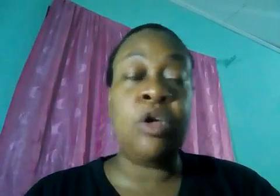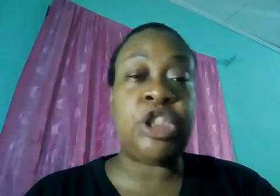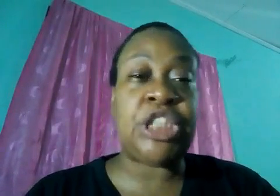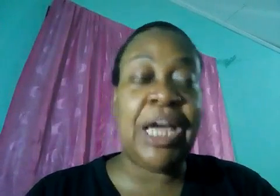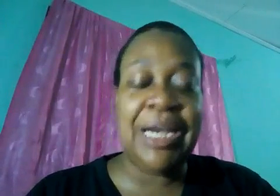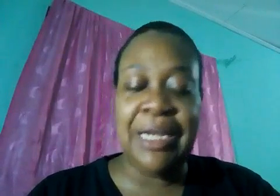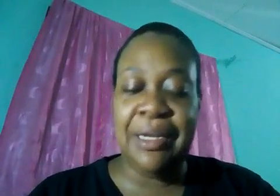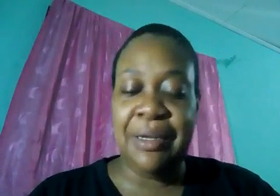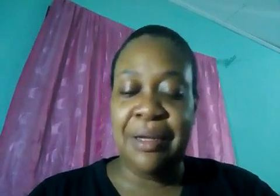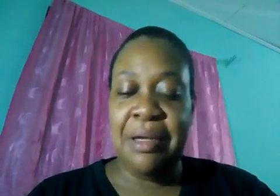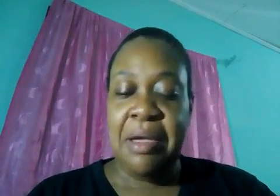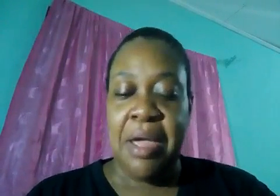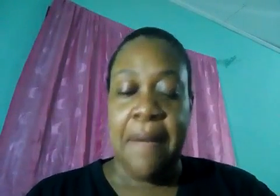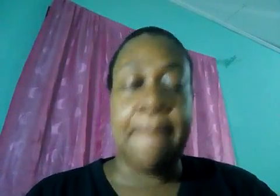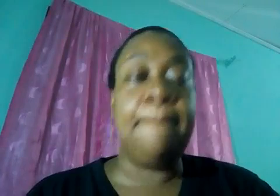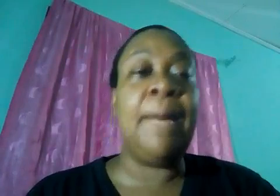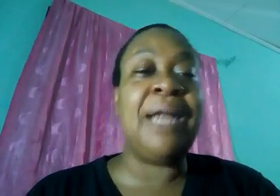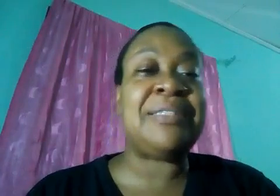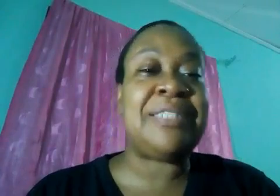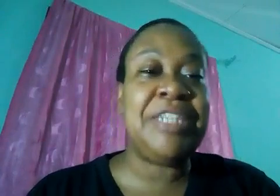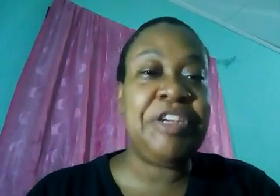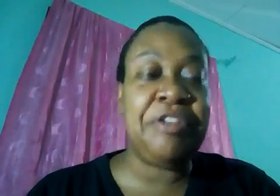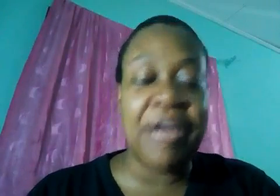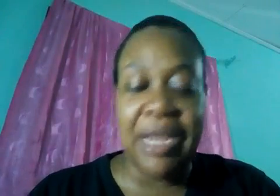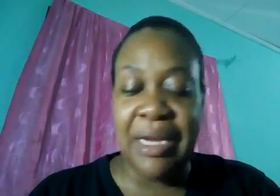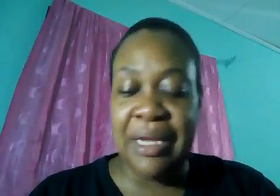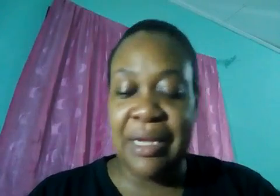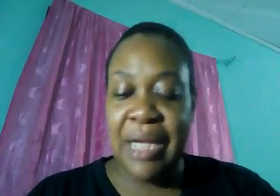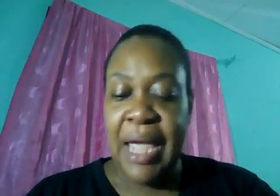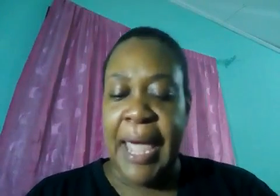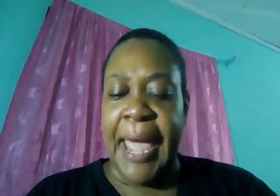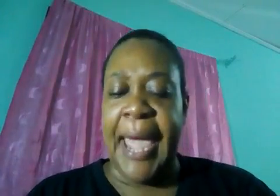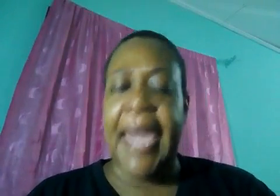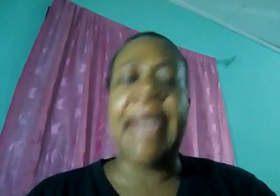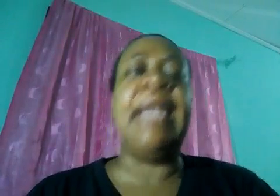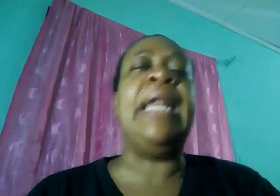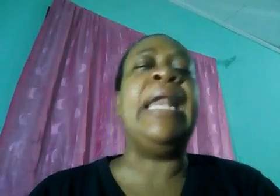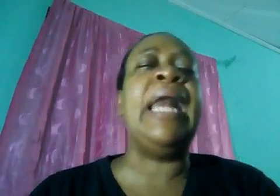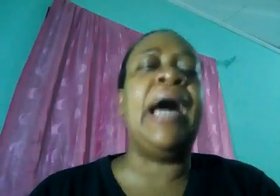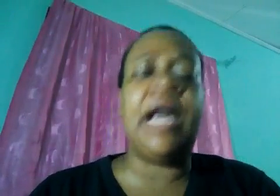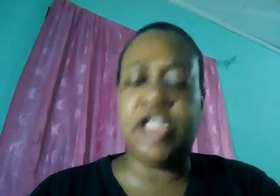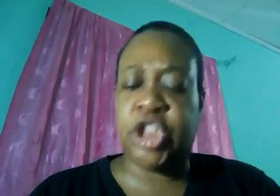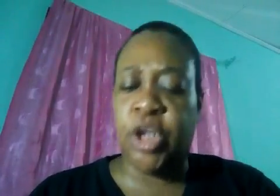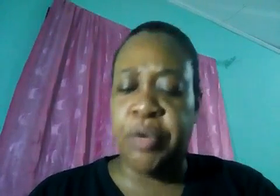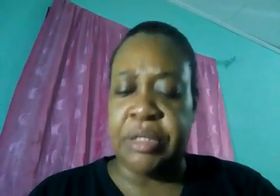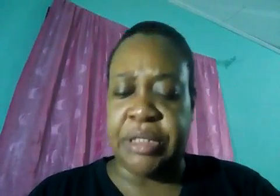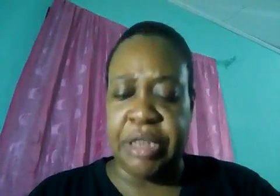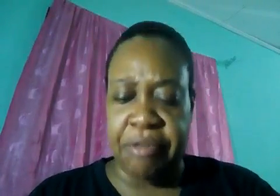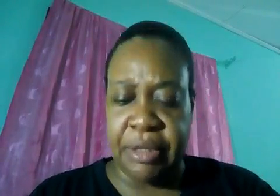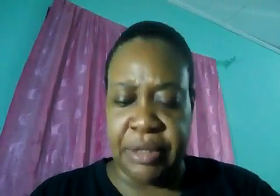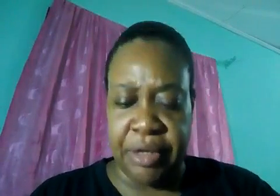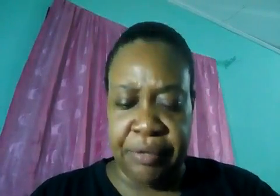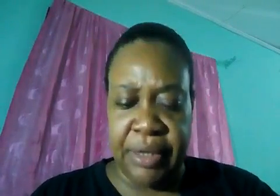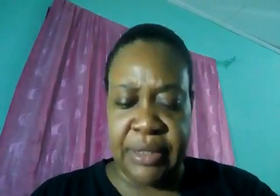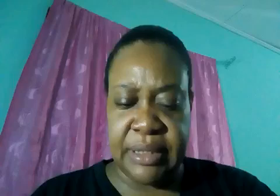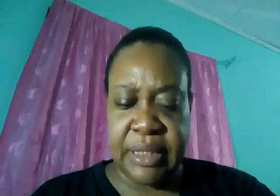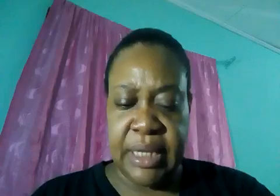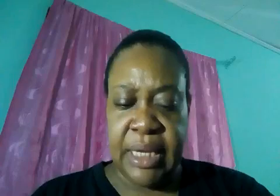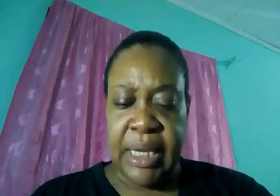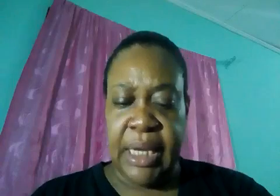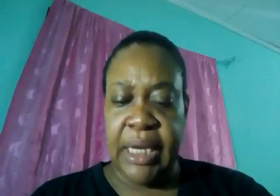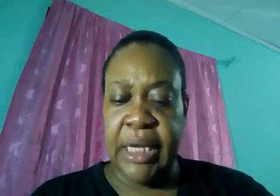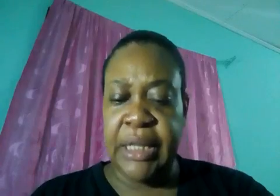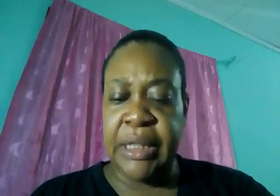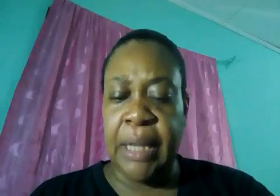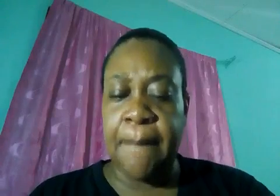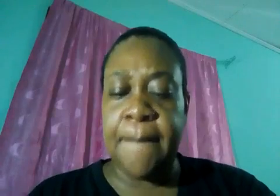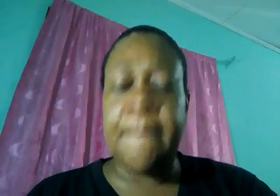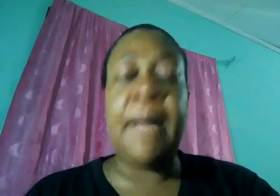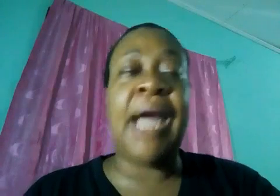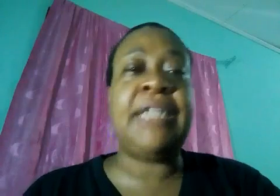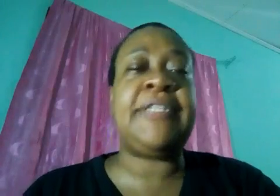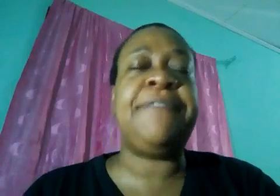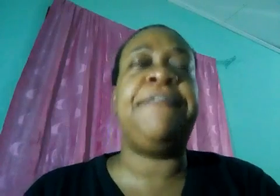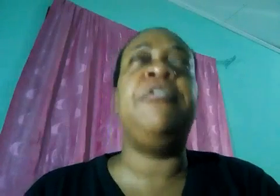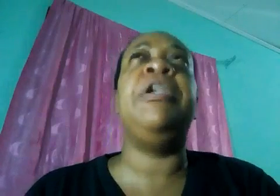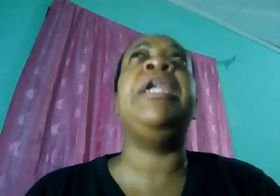socially, materially. Enlarge our territories in the mightiful name